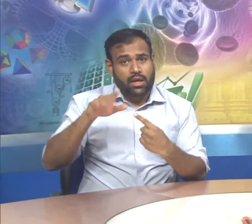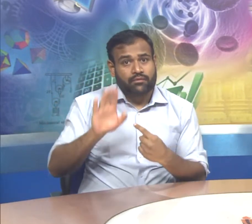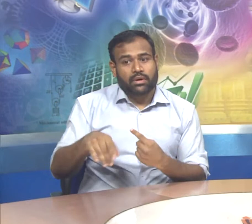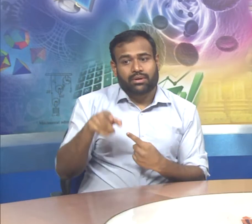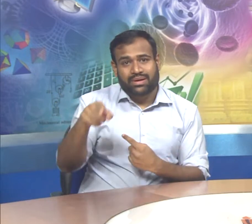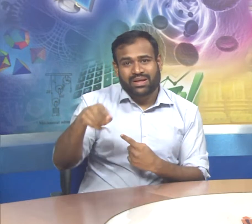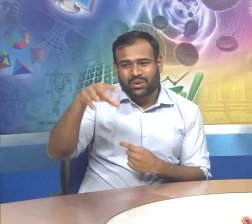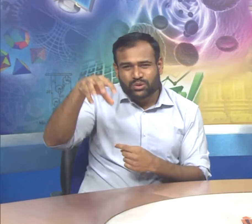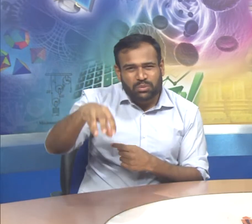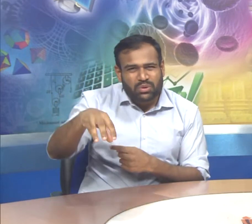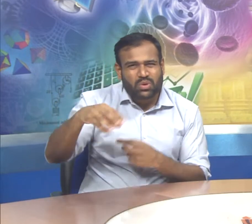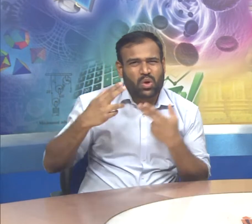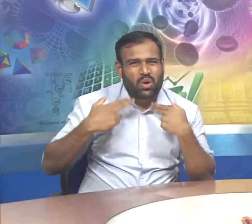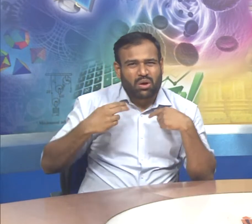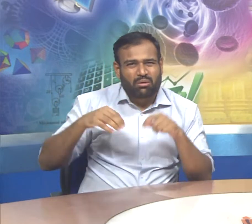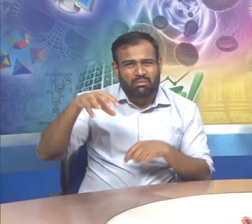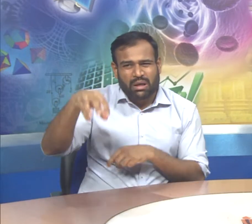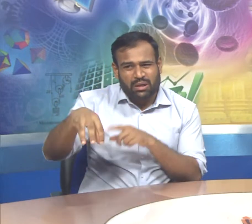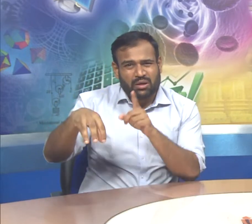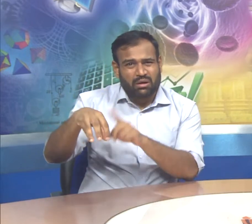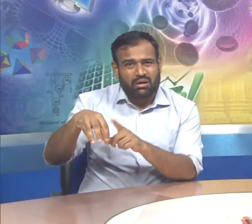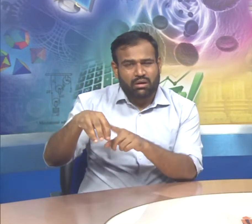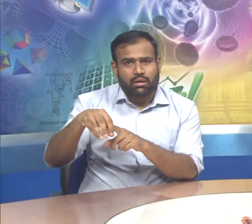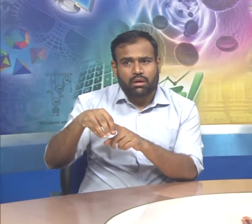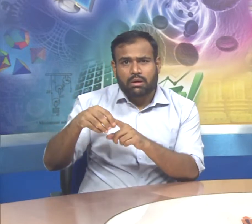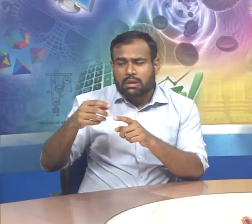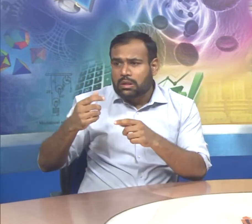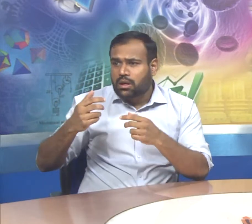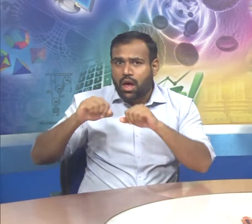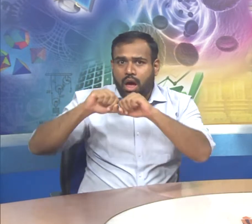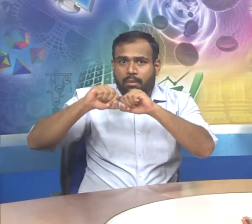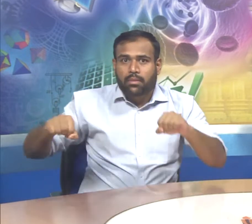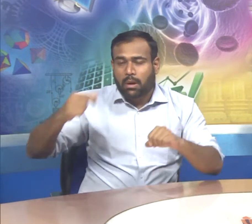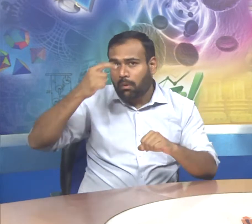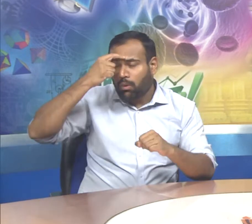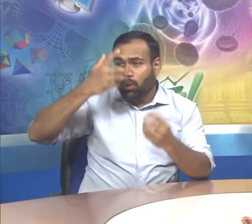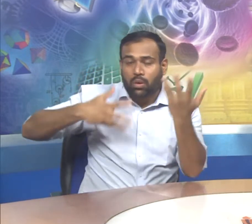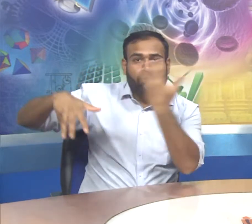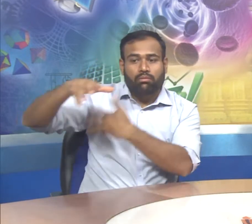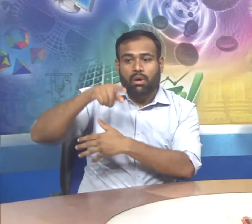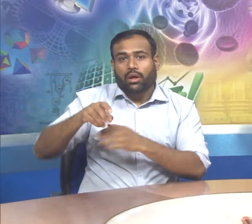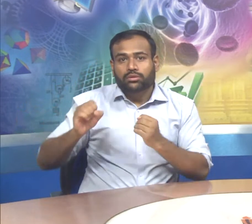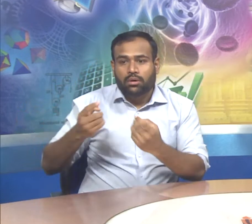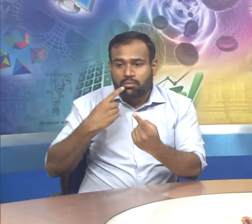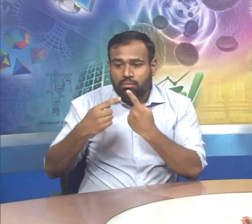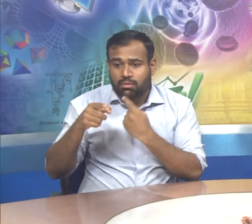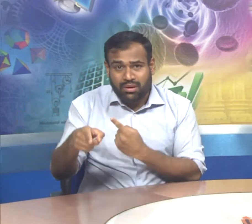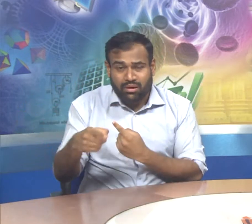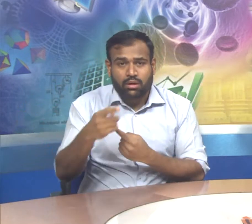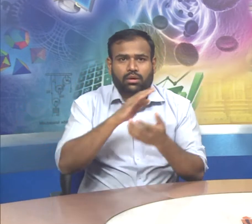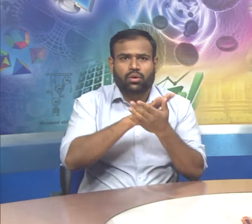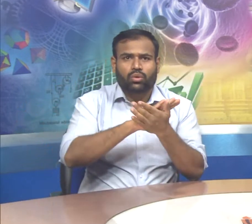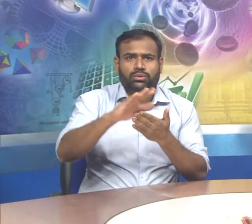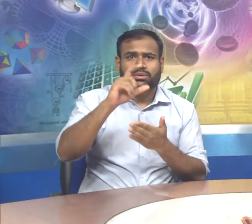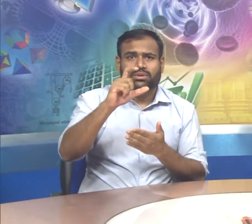Secondly, appeal can also be made to the Supreme Court if the High